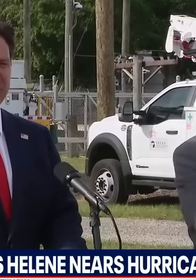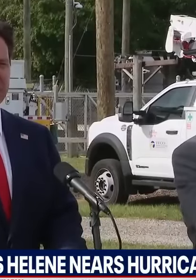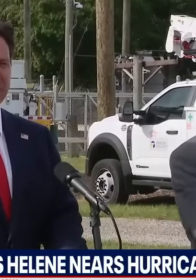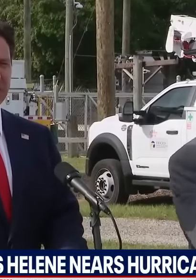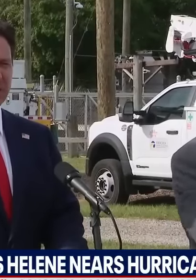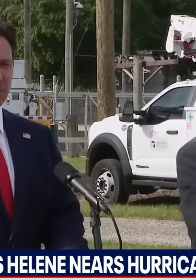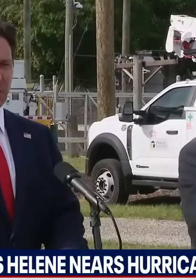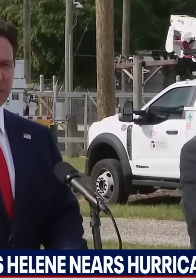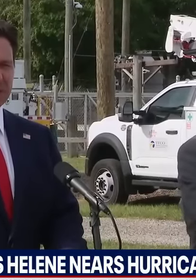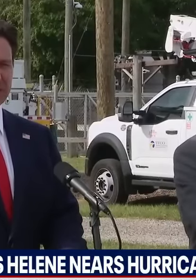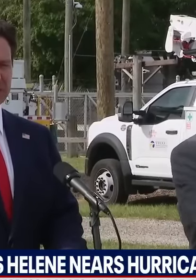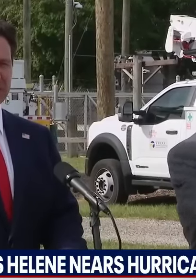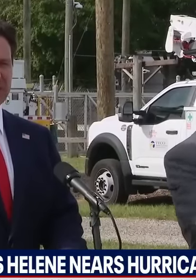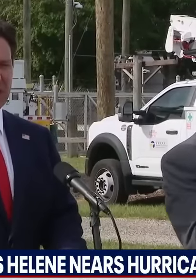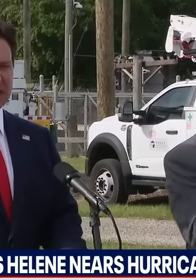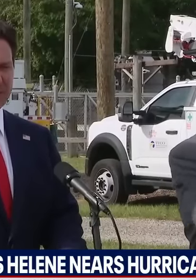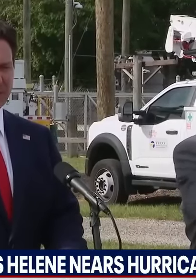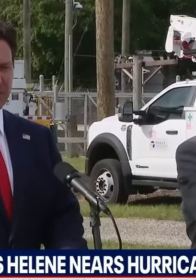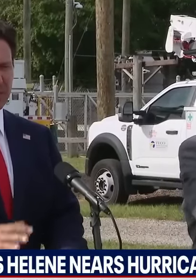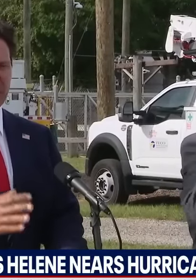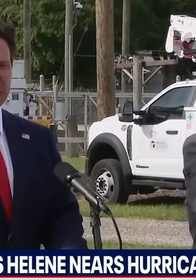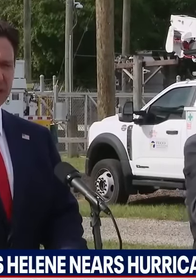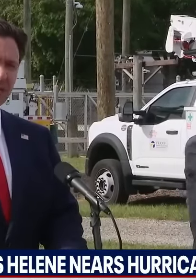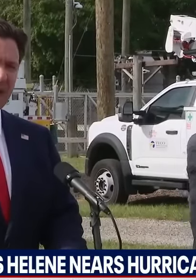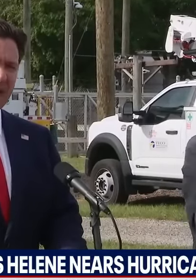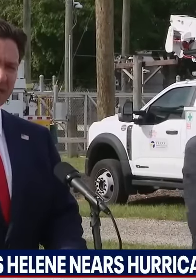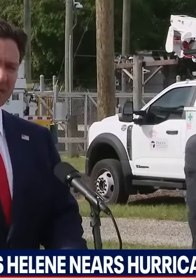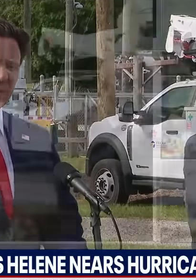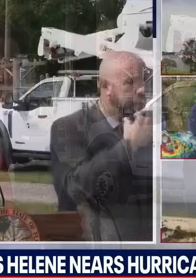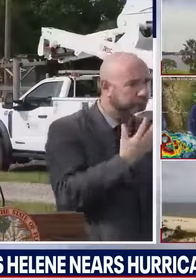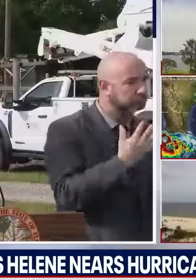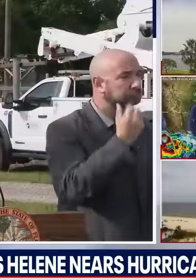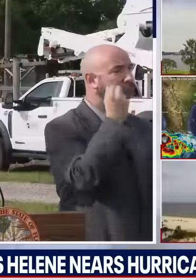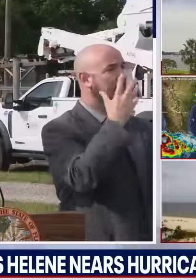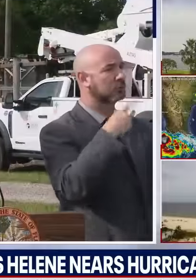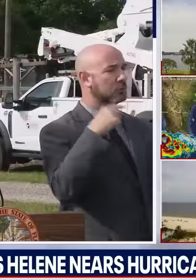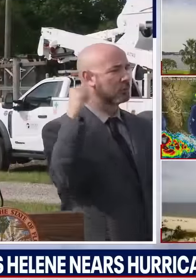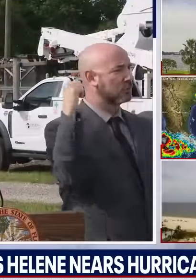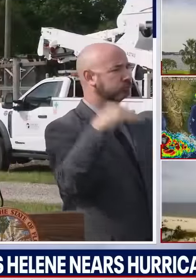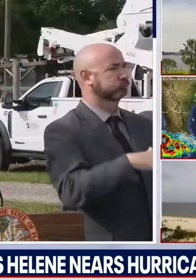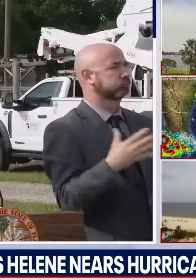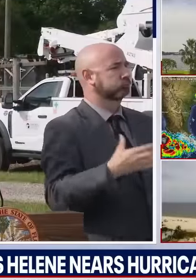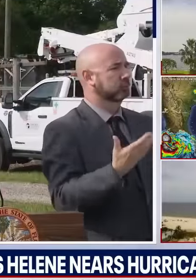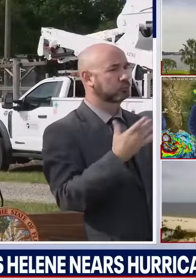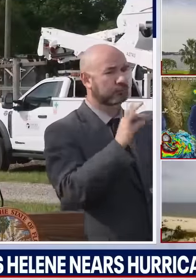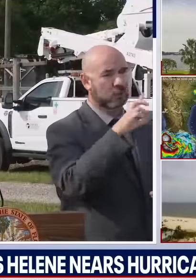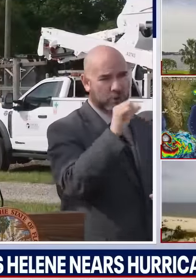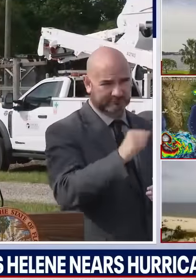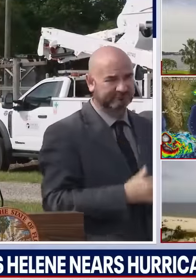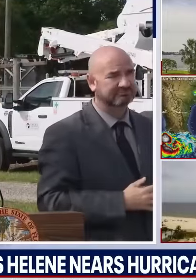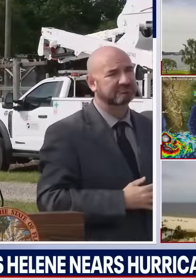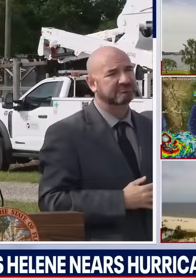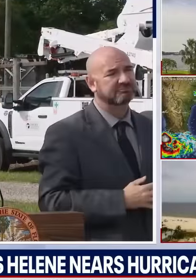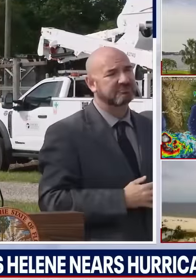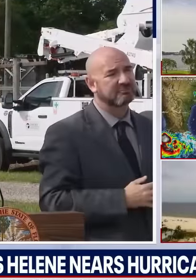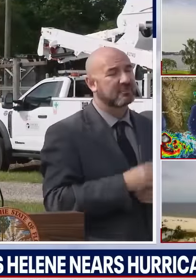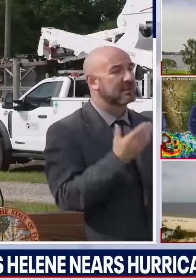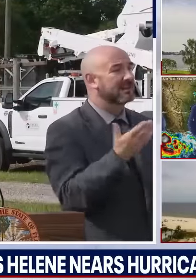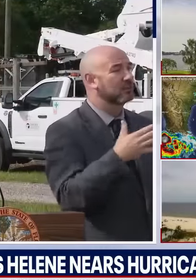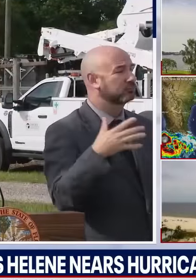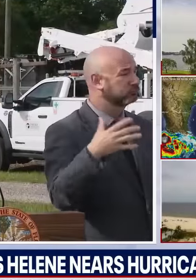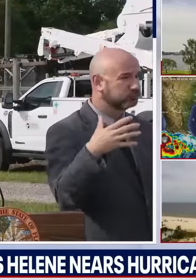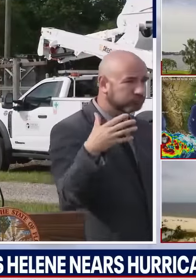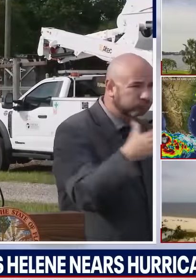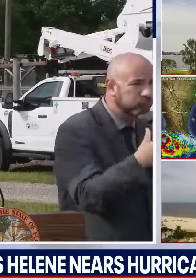of linemen pouring into the state. They're being amassed, and then obviously once the storm passes, they will